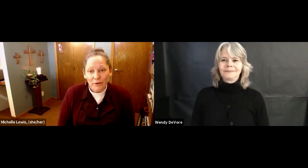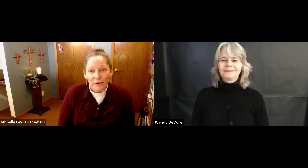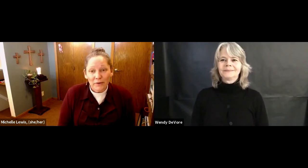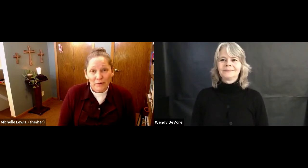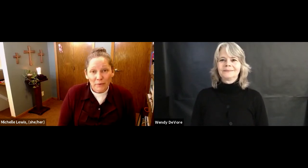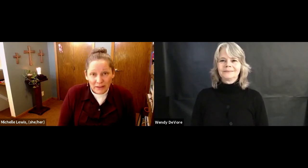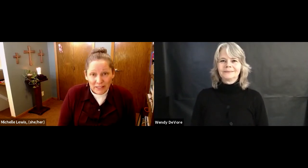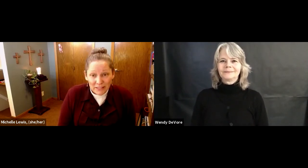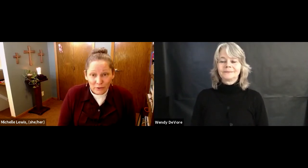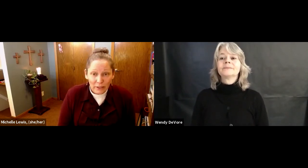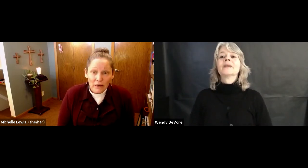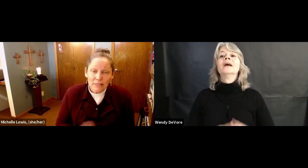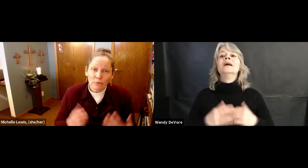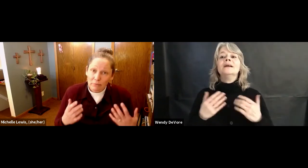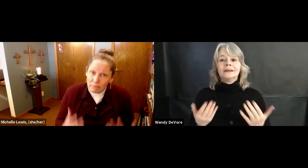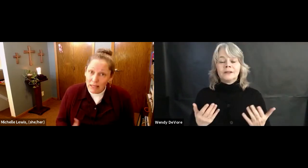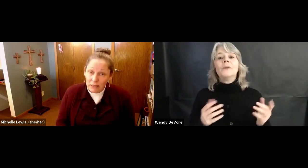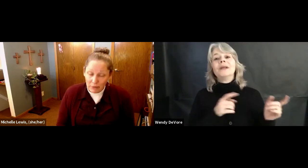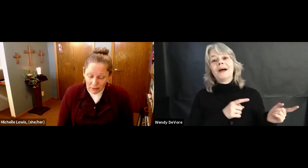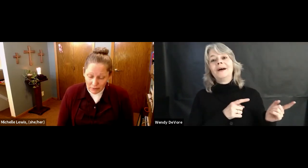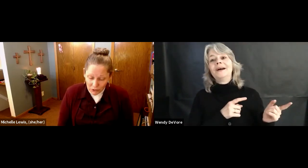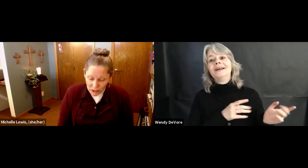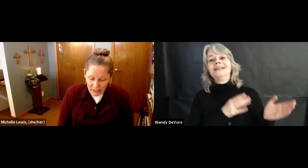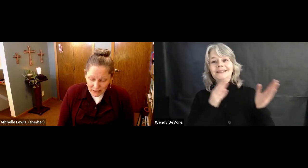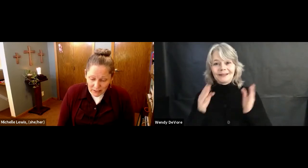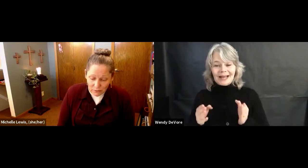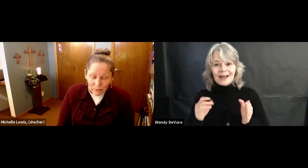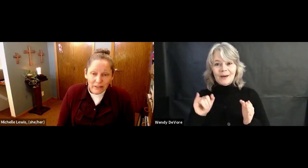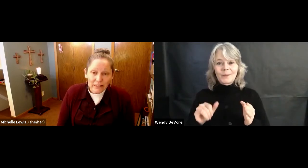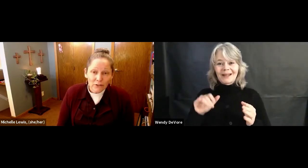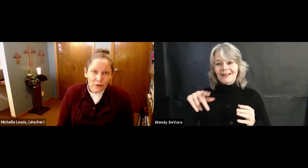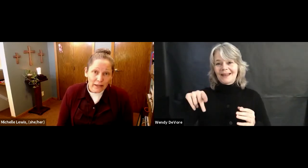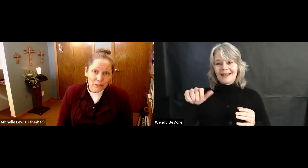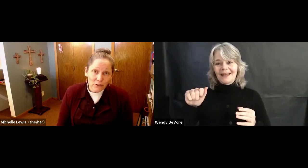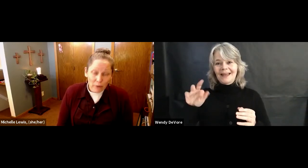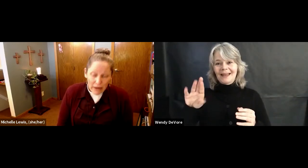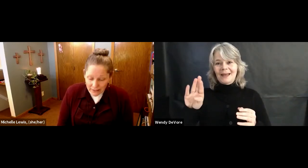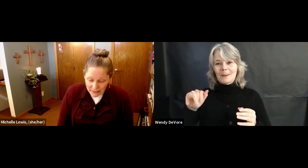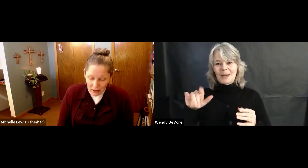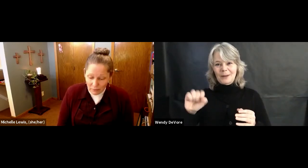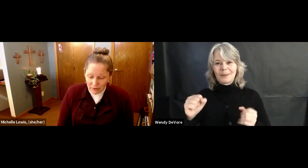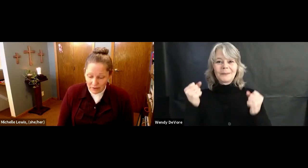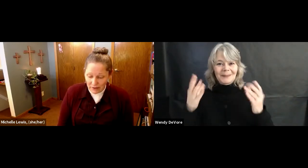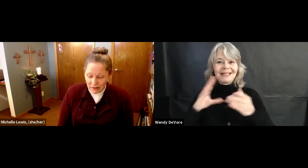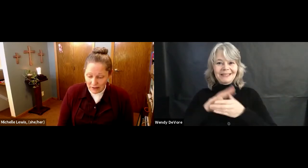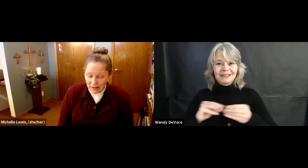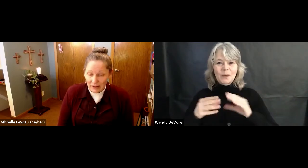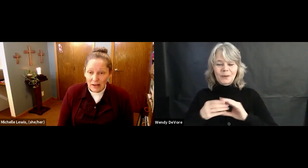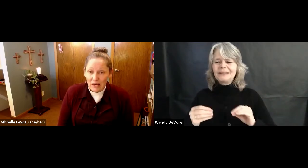So with this story, as with many parables, Jesus is really trying to wake us up